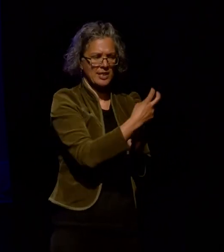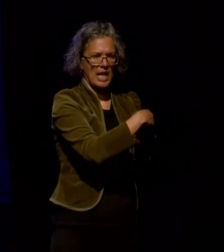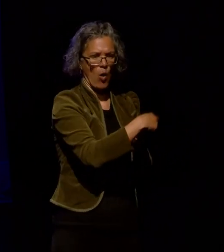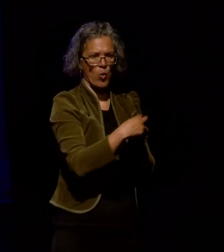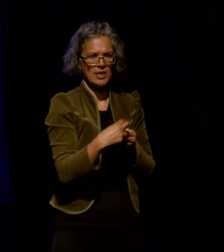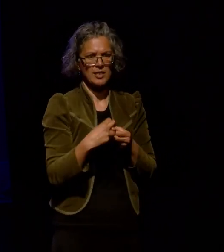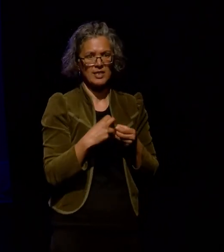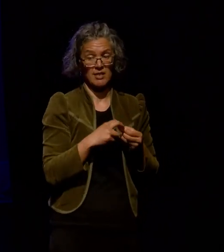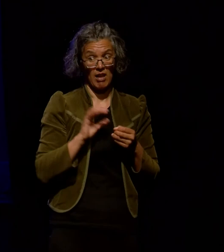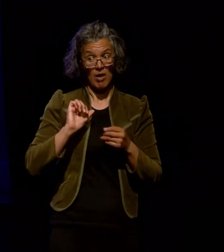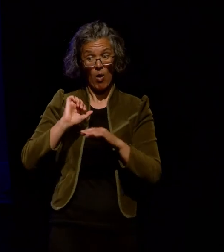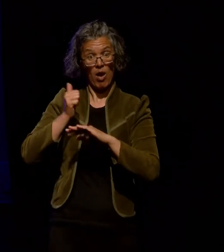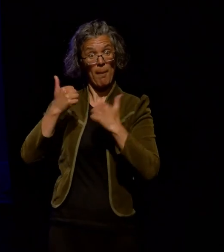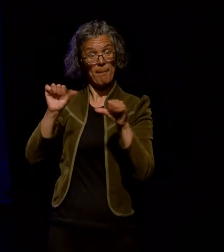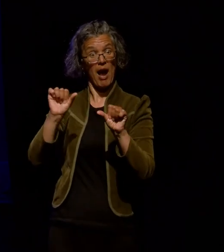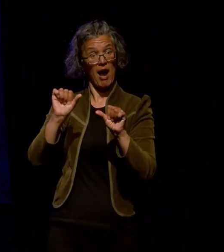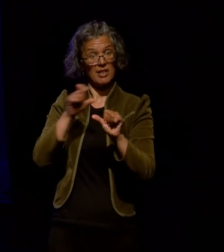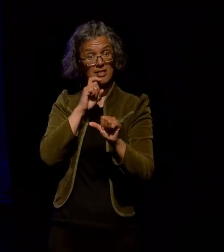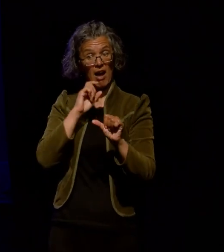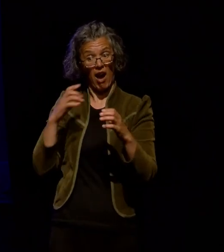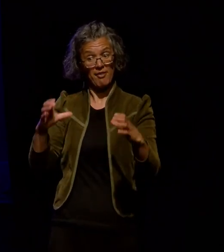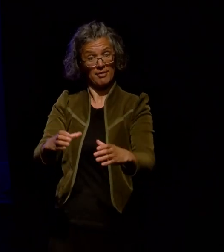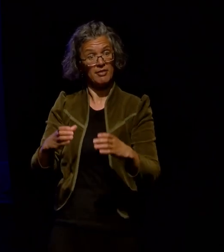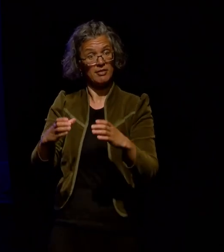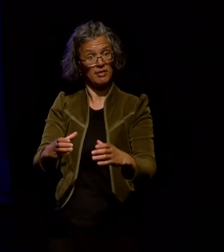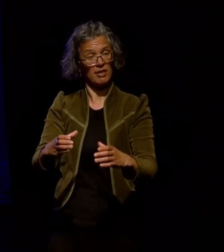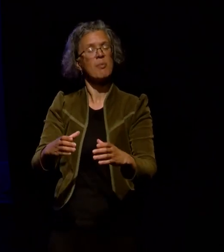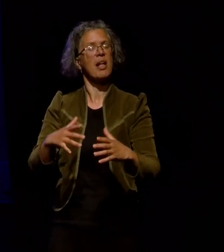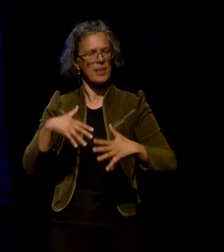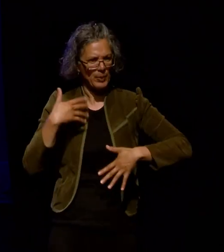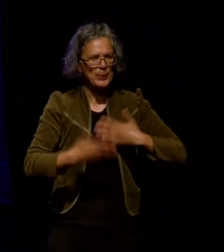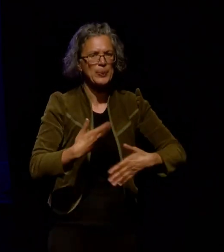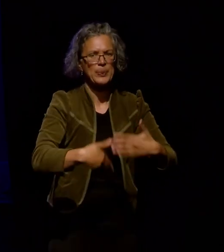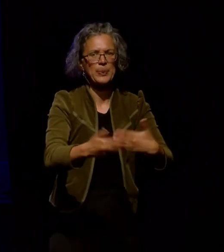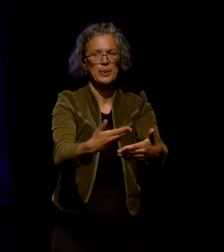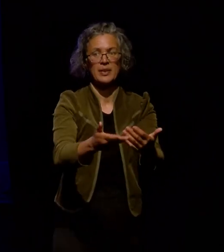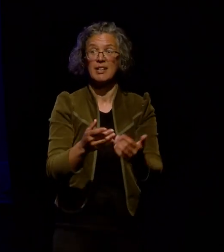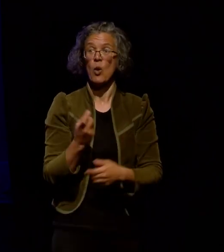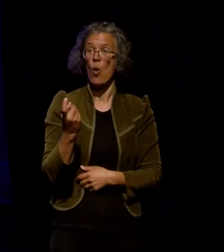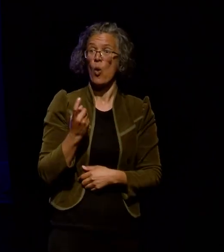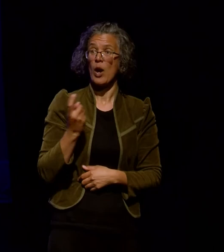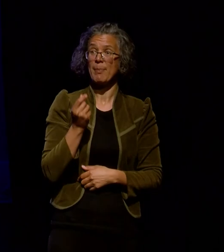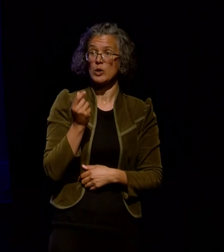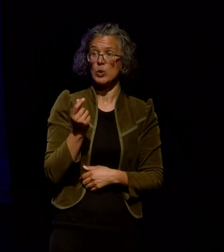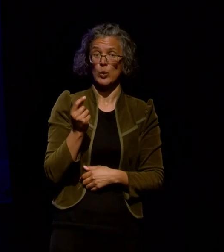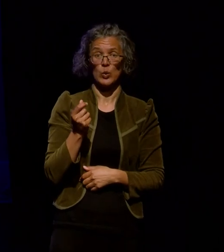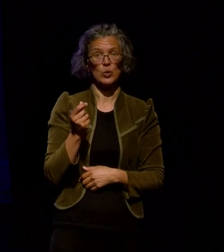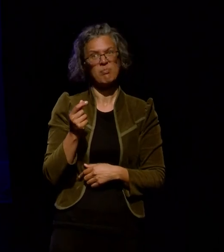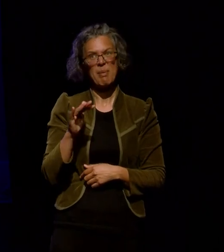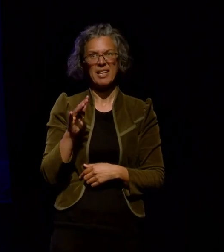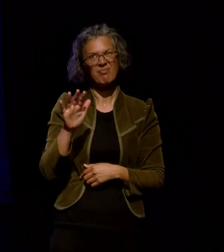team is in place. From that point, we'll develop an initial product, so stay tuned for a launch sometime next year.